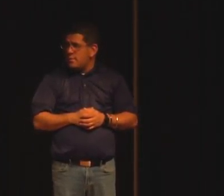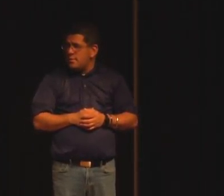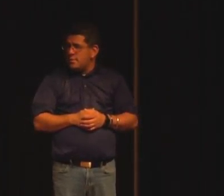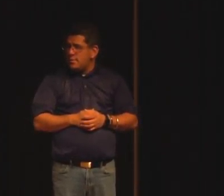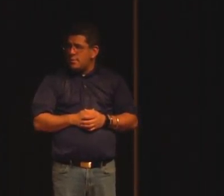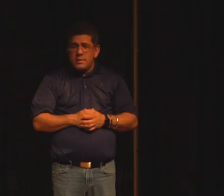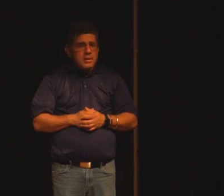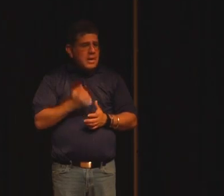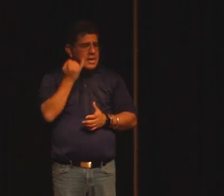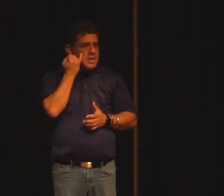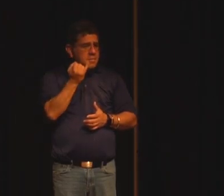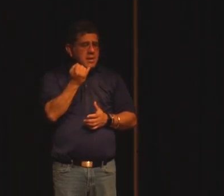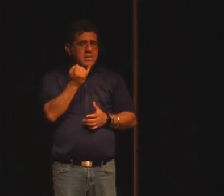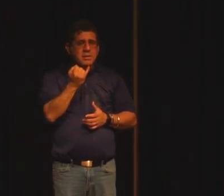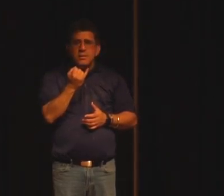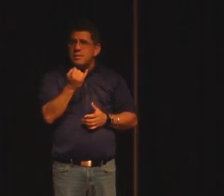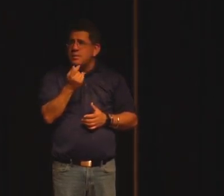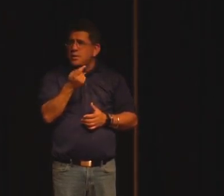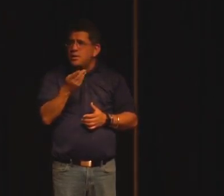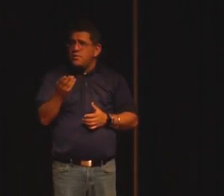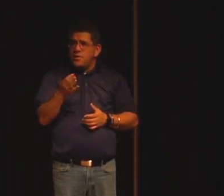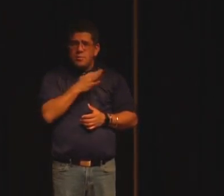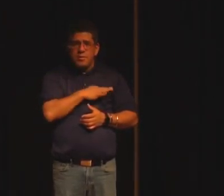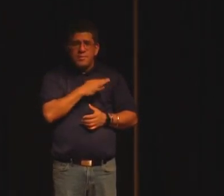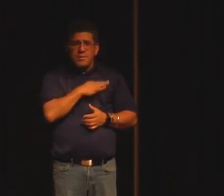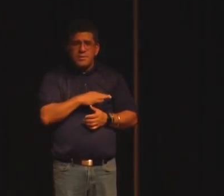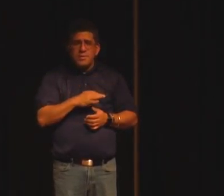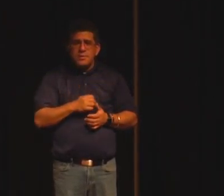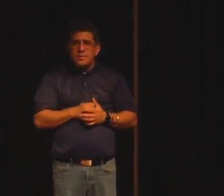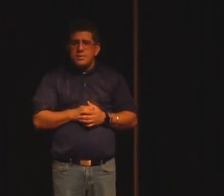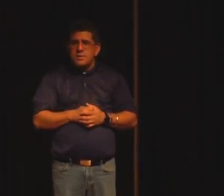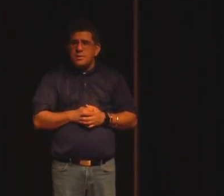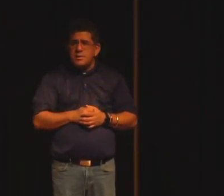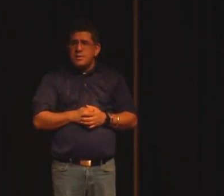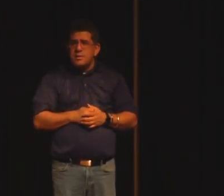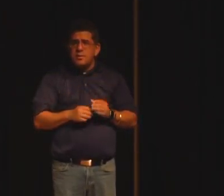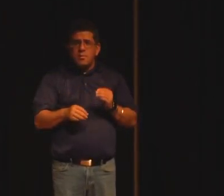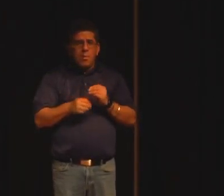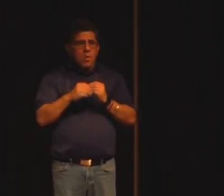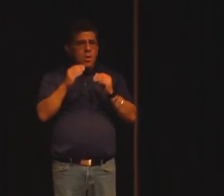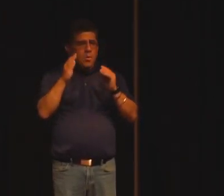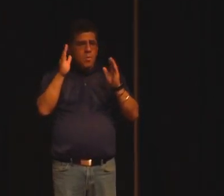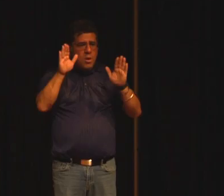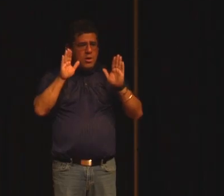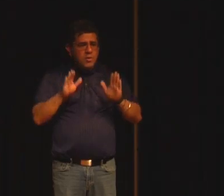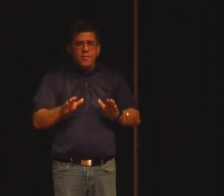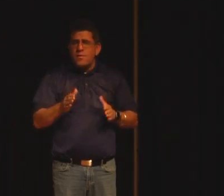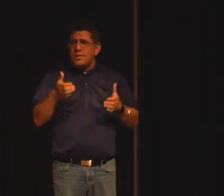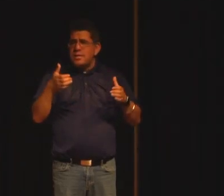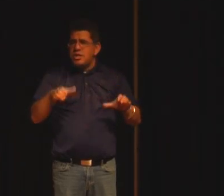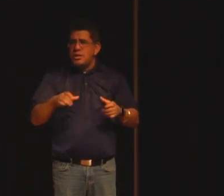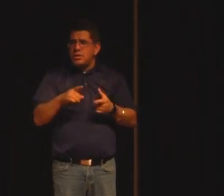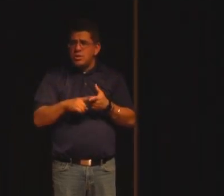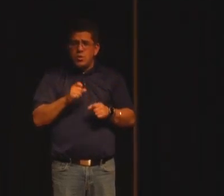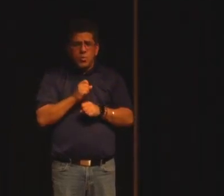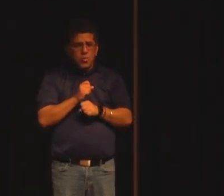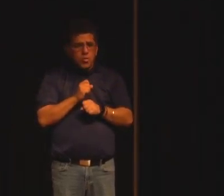I can imagine few privileges that are more wonderful than the chance to